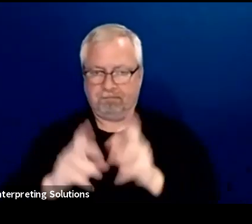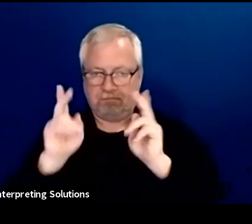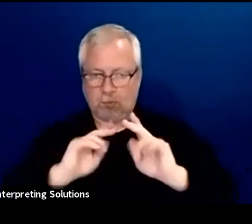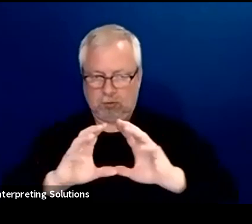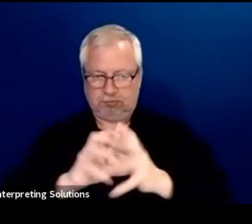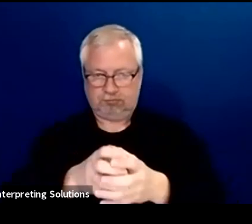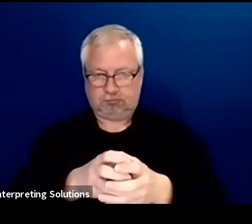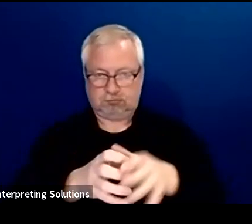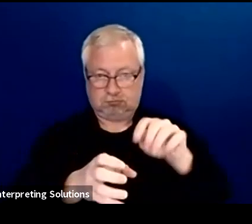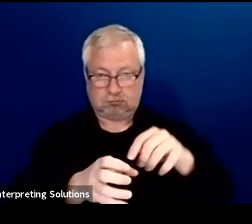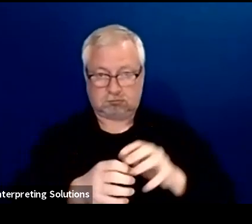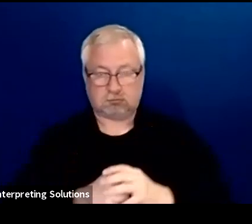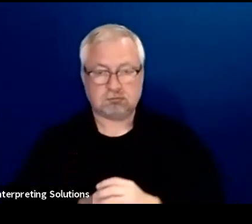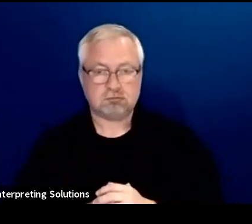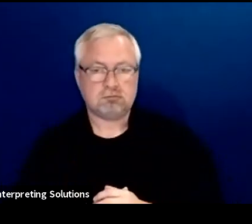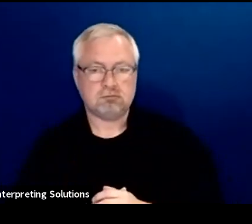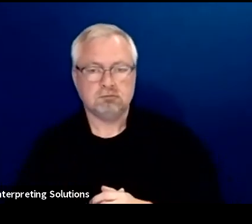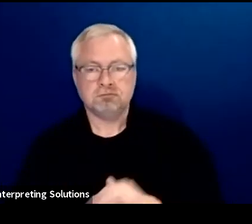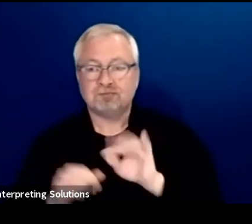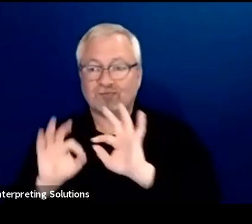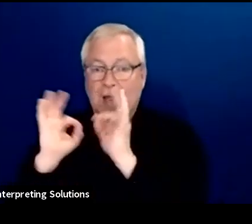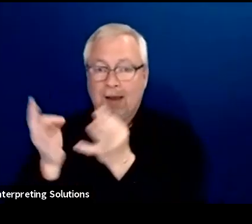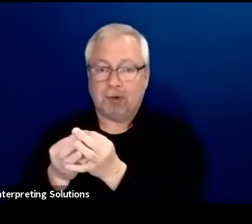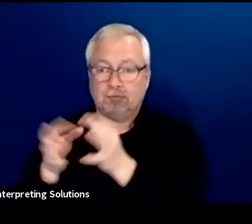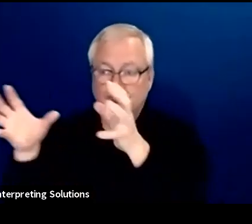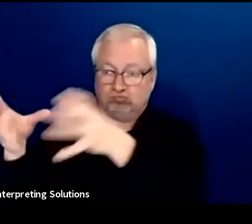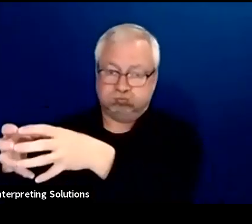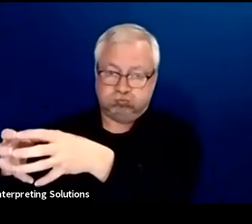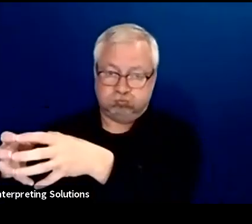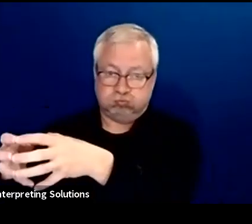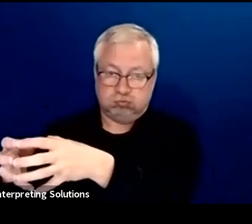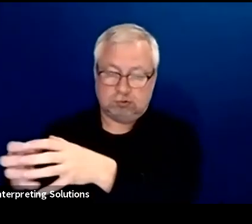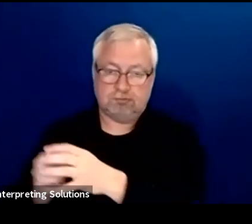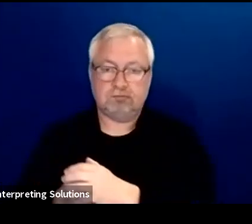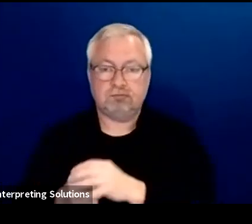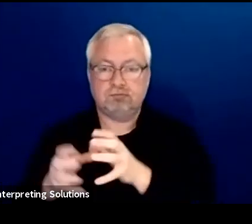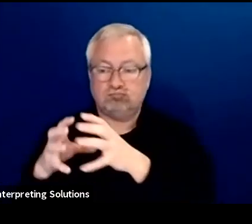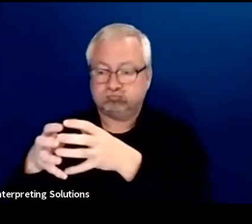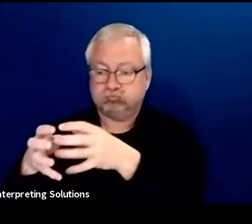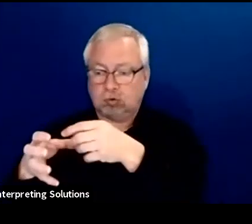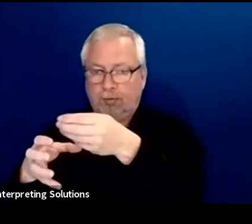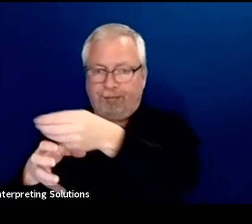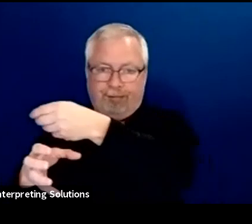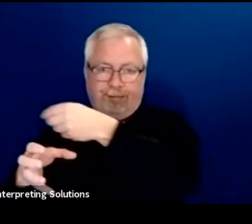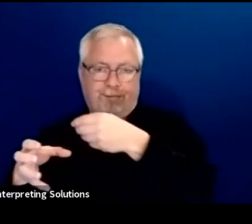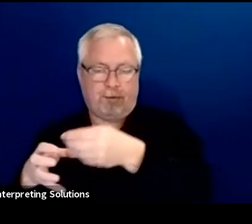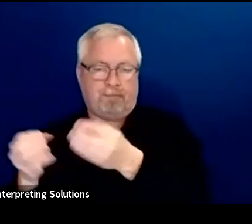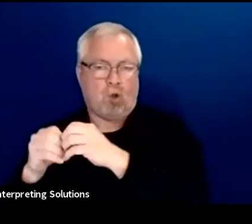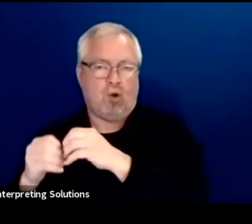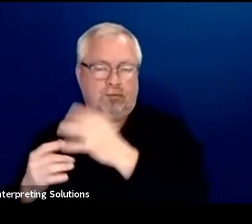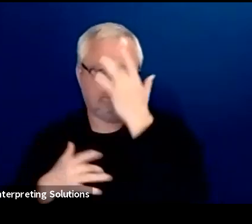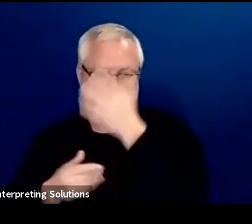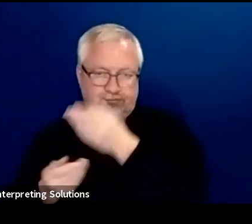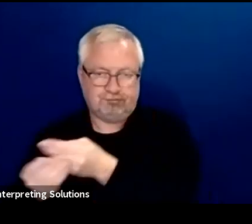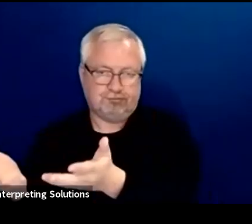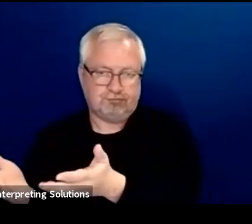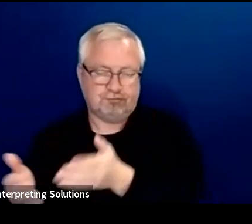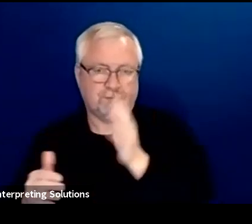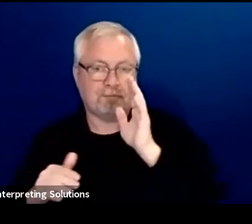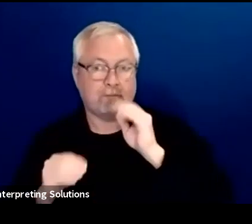in family clusters that allowed for more spread than we might have expected in other